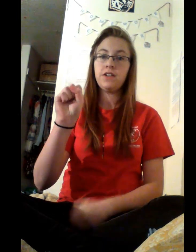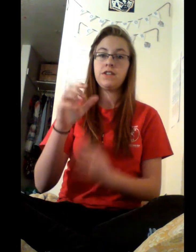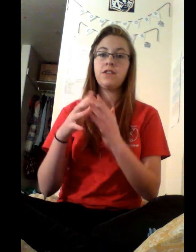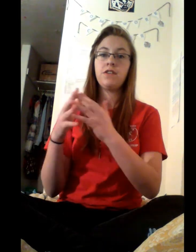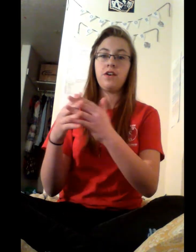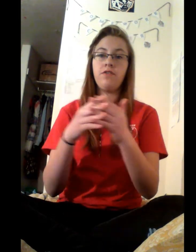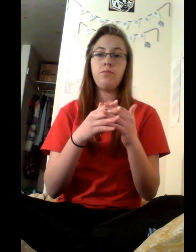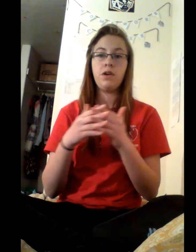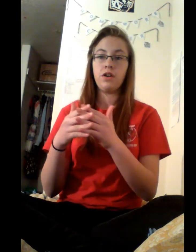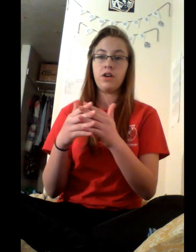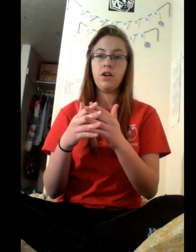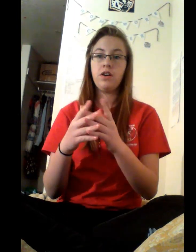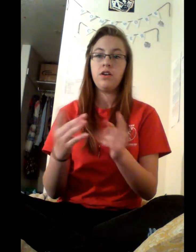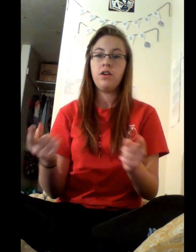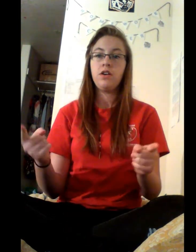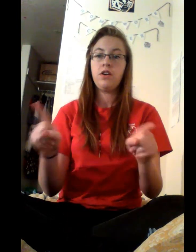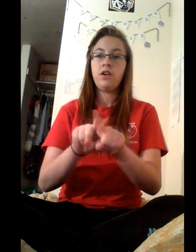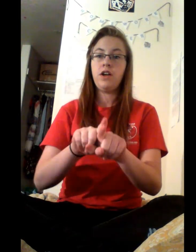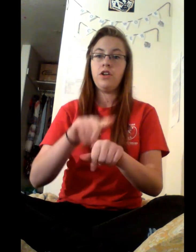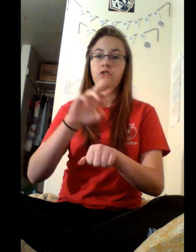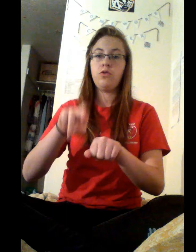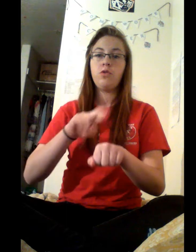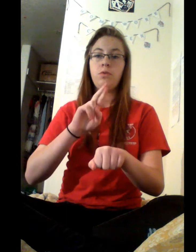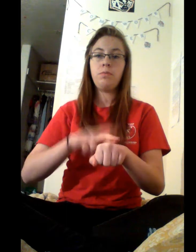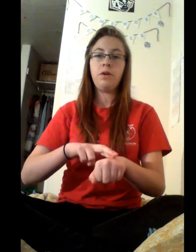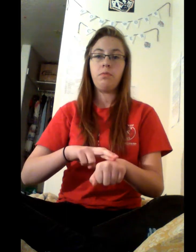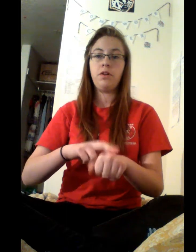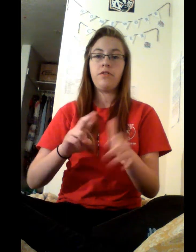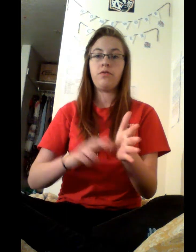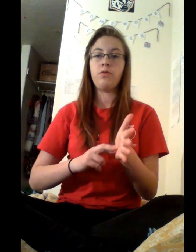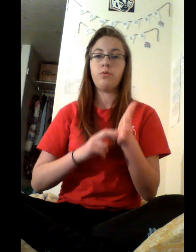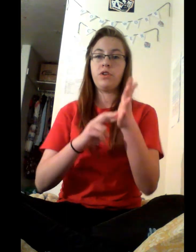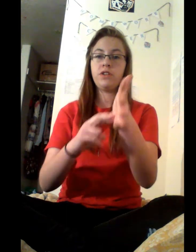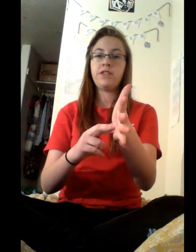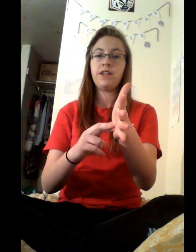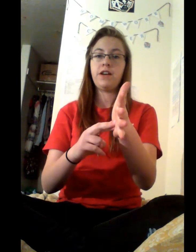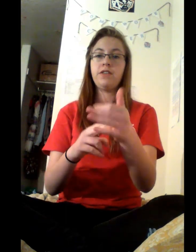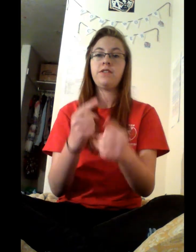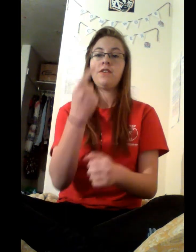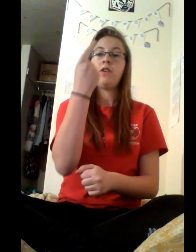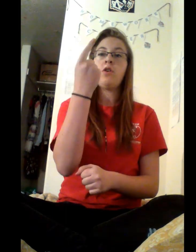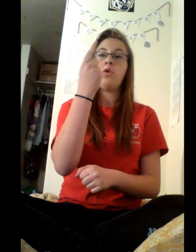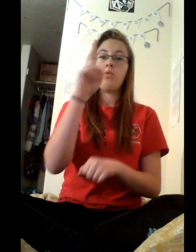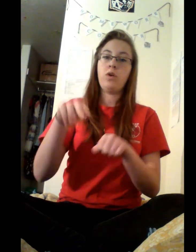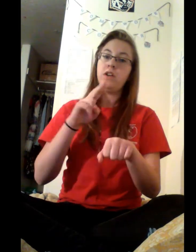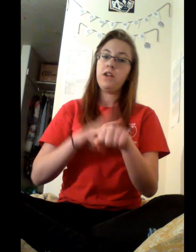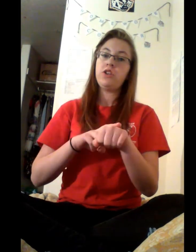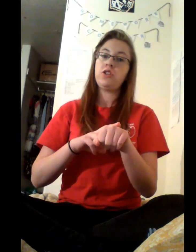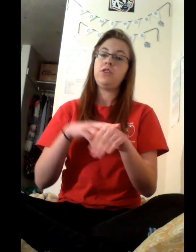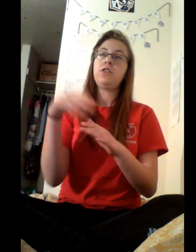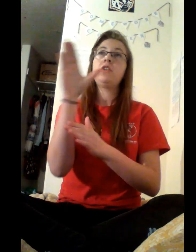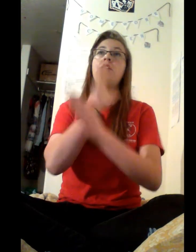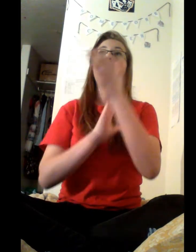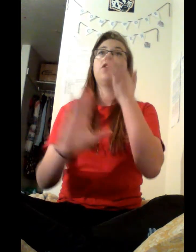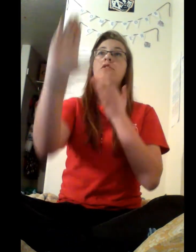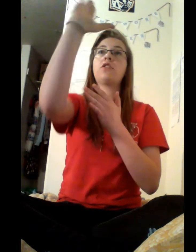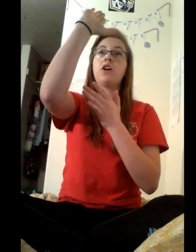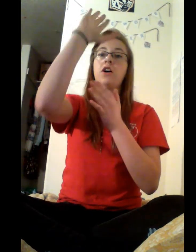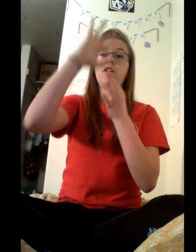of America and to the Republic for which it stands one nation under God